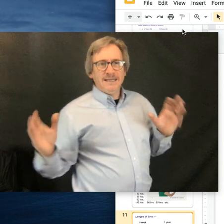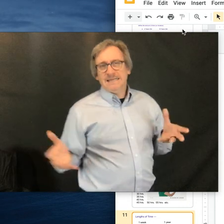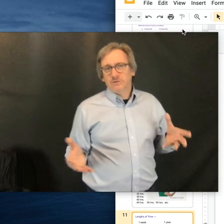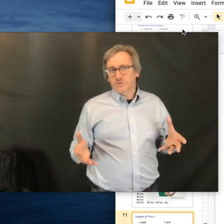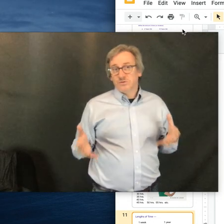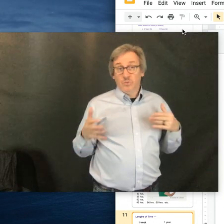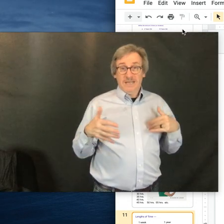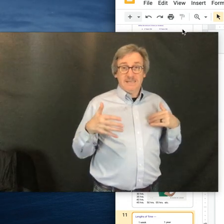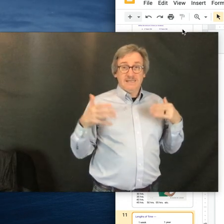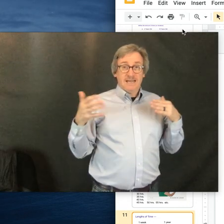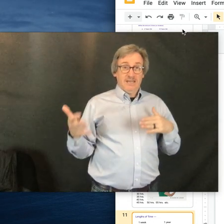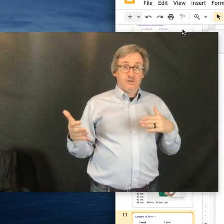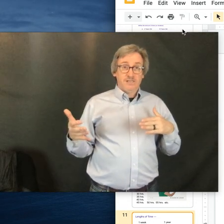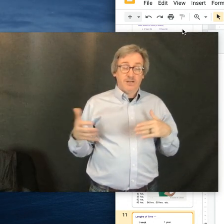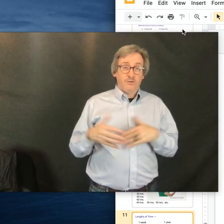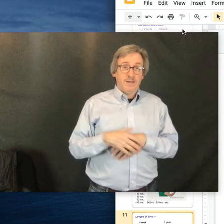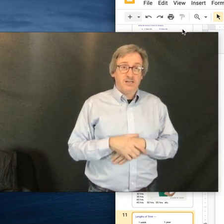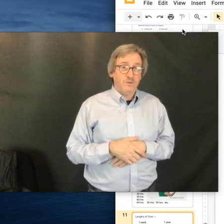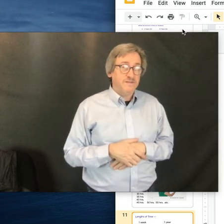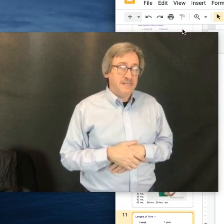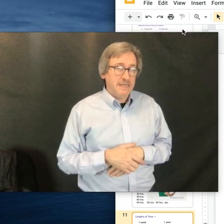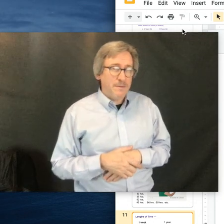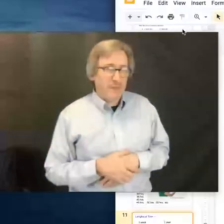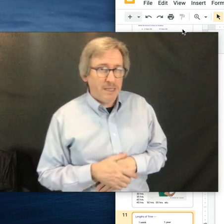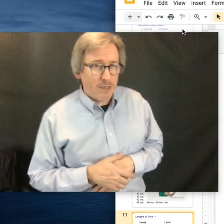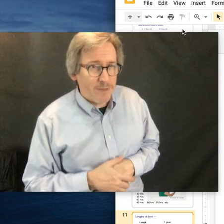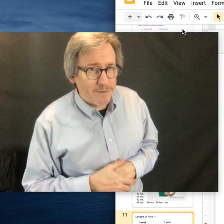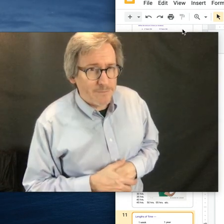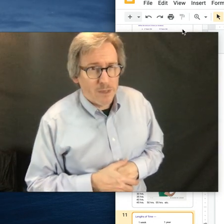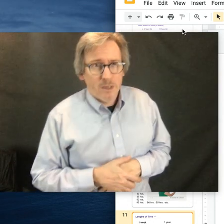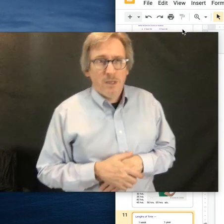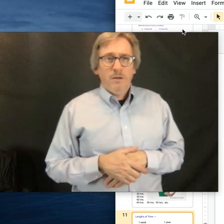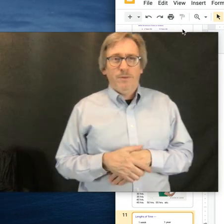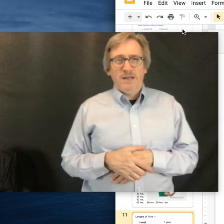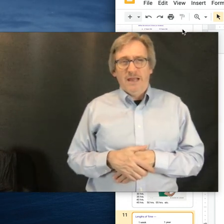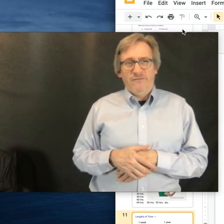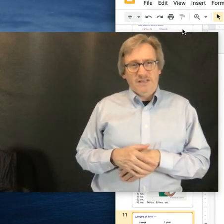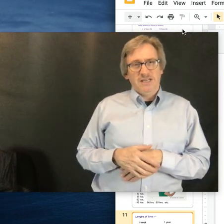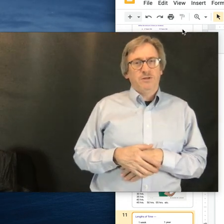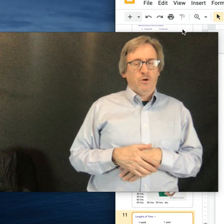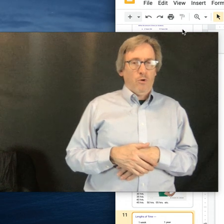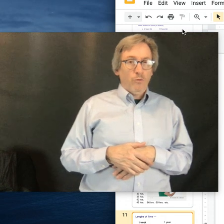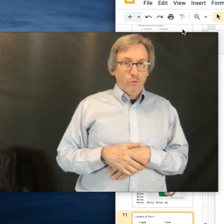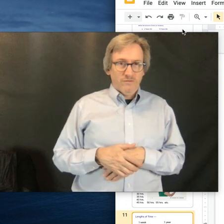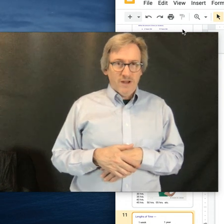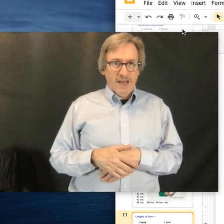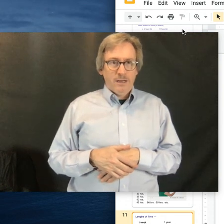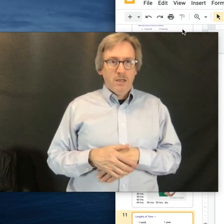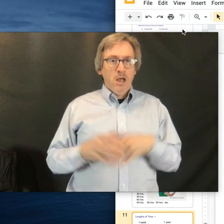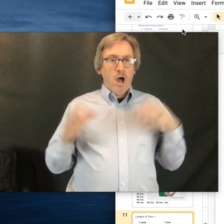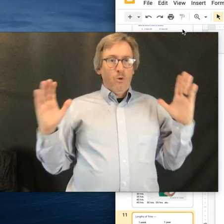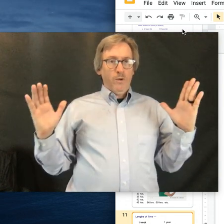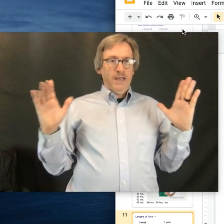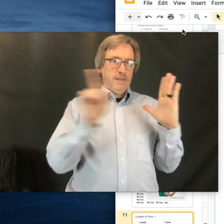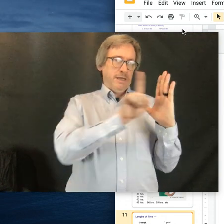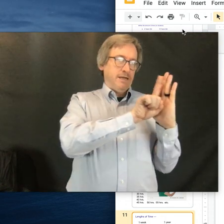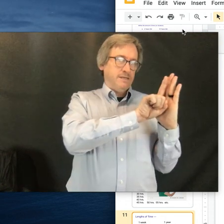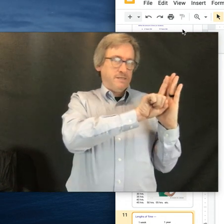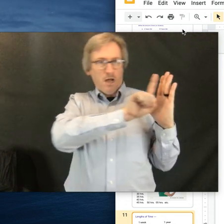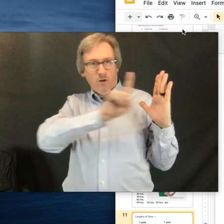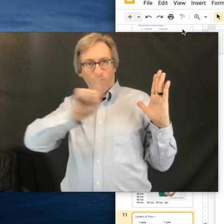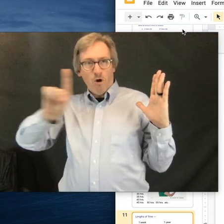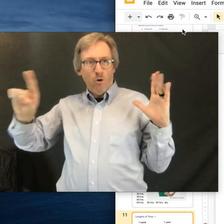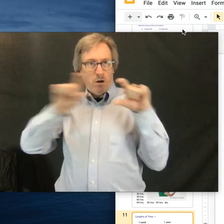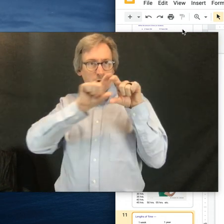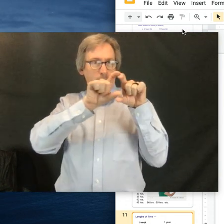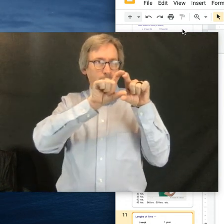I like to introduce weeks and years here because we've seen them a little bit, but it fits in with the whole rule of 9. A week is